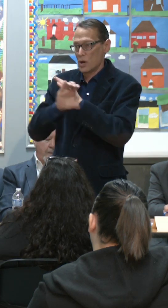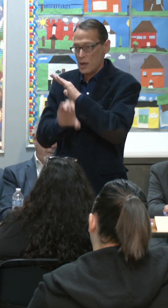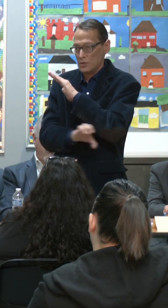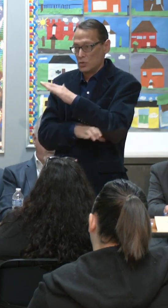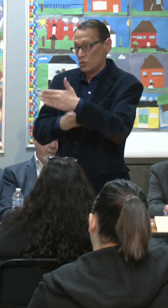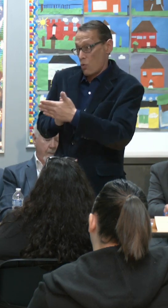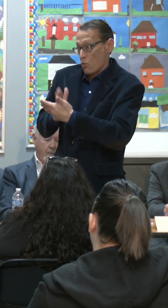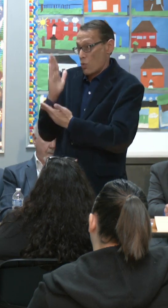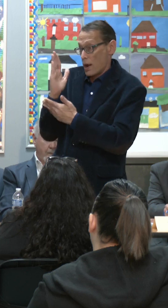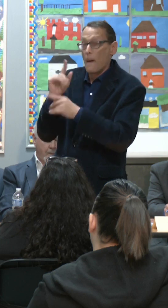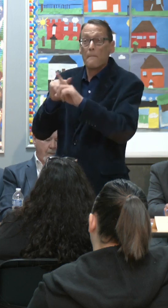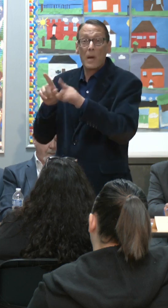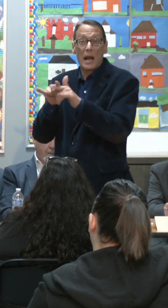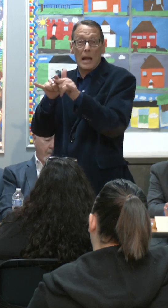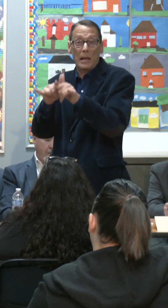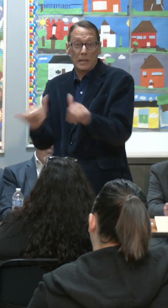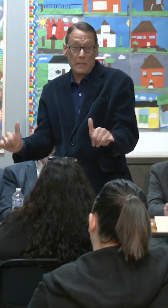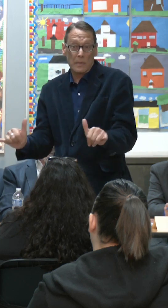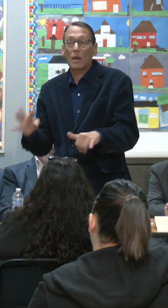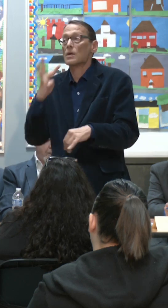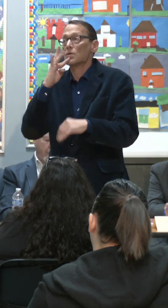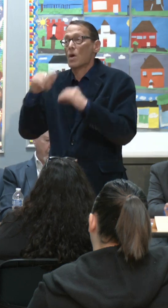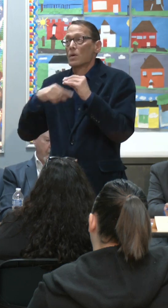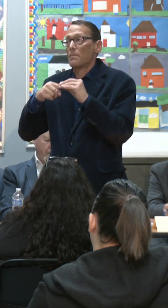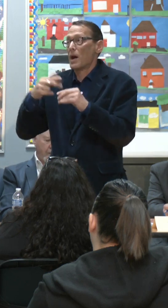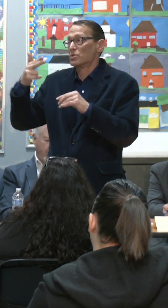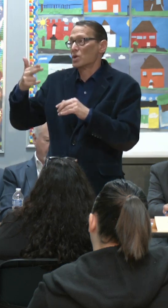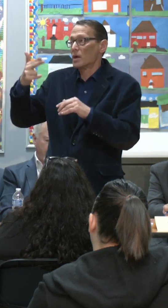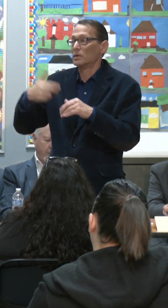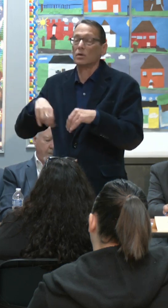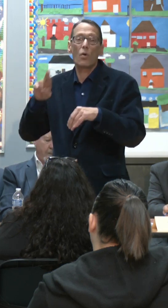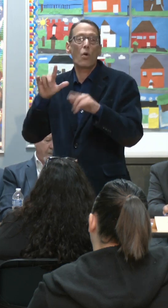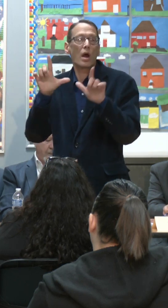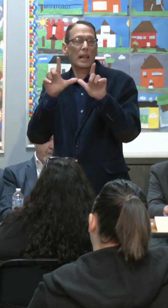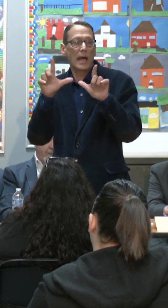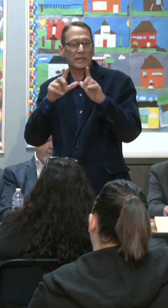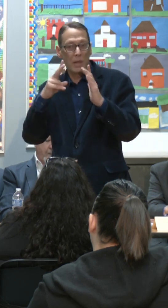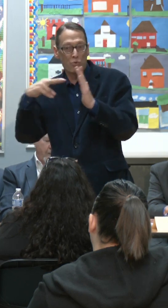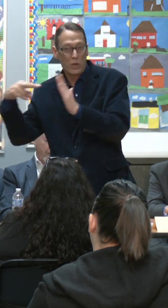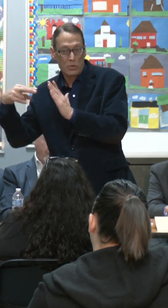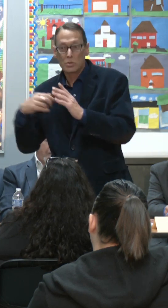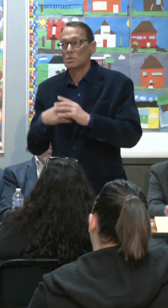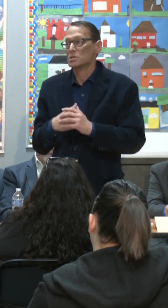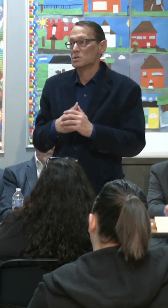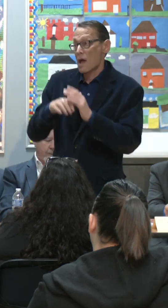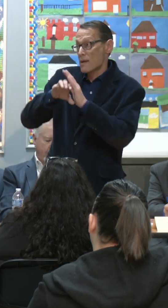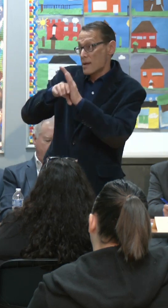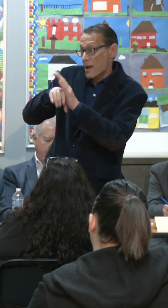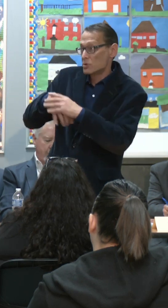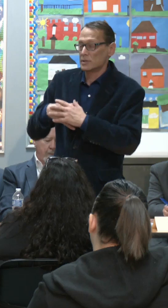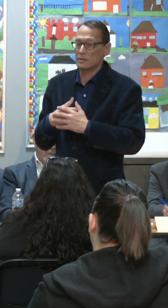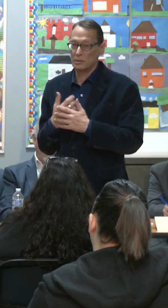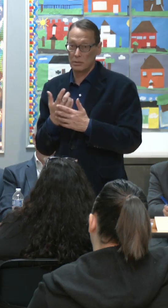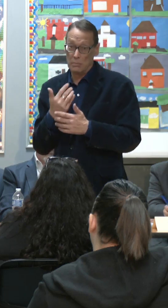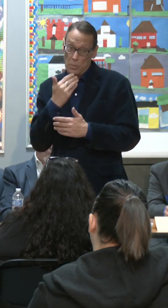trend going. But we also have to reduce the shootings, and that's some of the things. Reduce the shooting incidents, then you reduce the